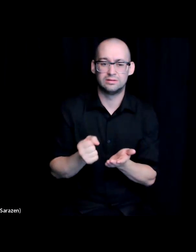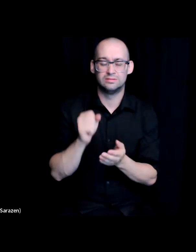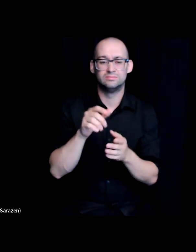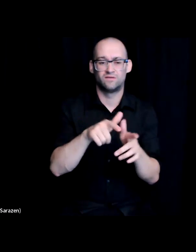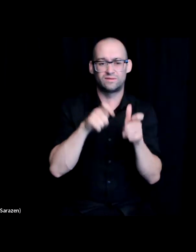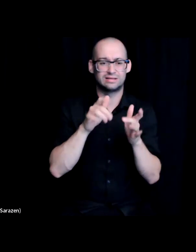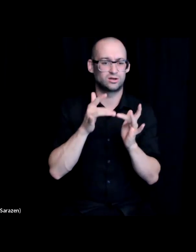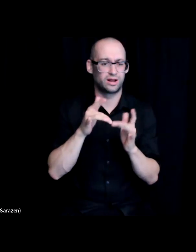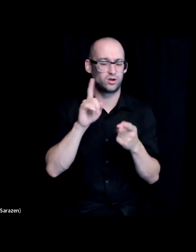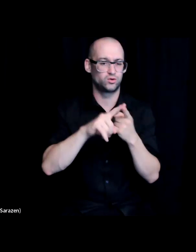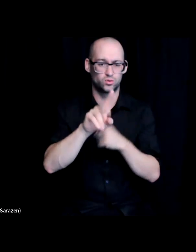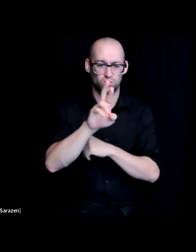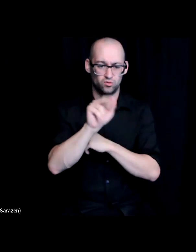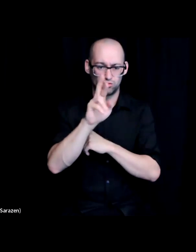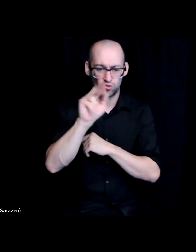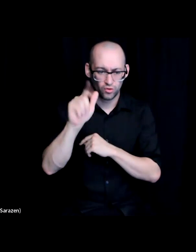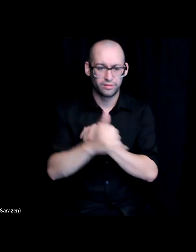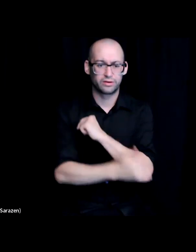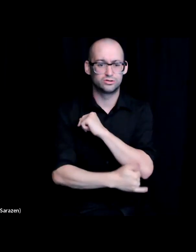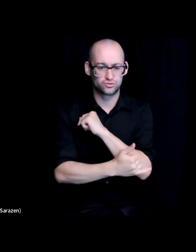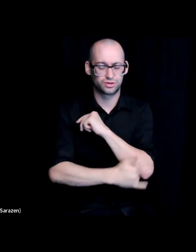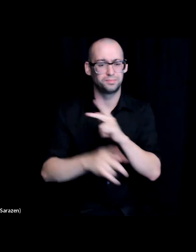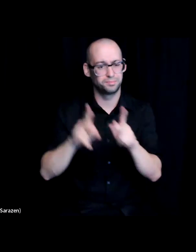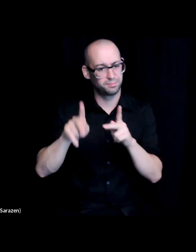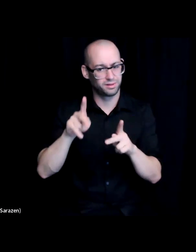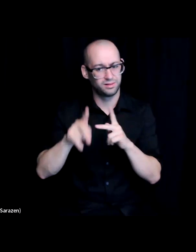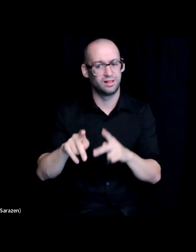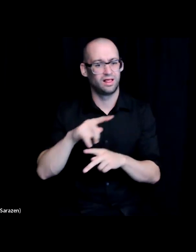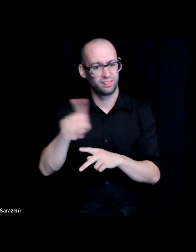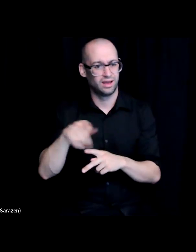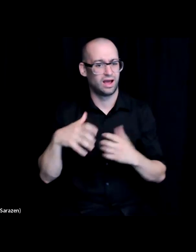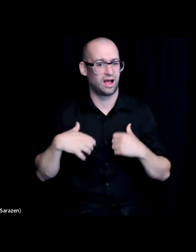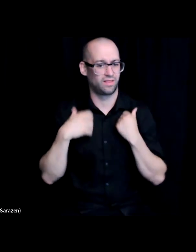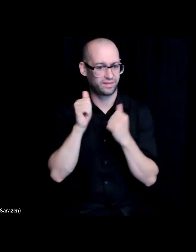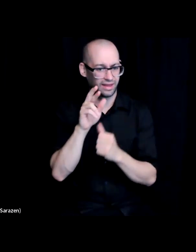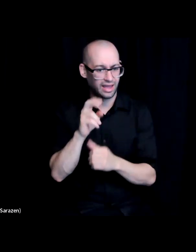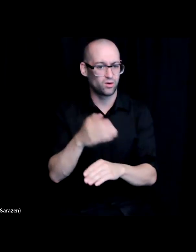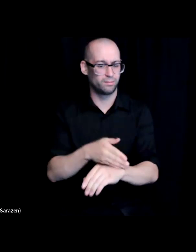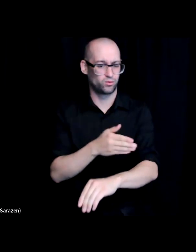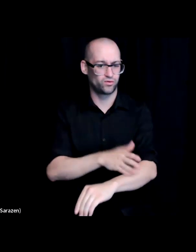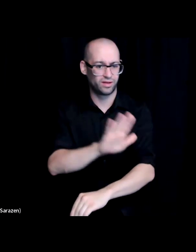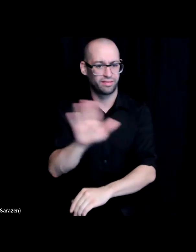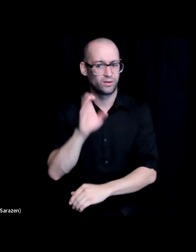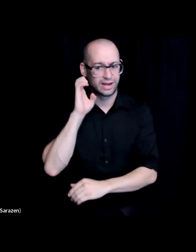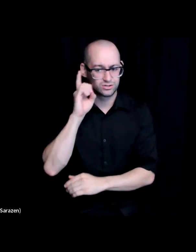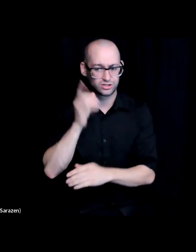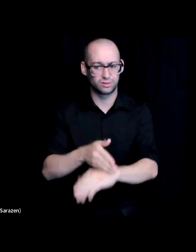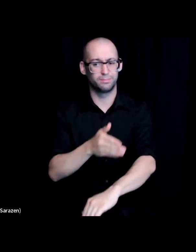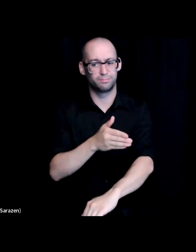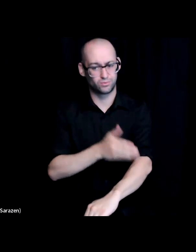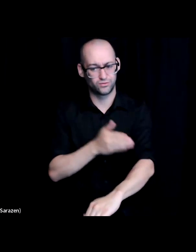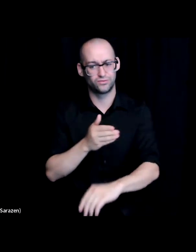broadband to the rural homes, to the communities, that their healthcare is going to be improved, their education is going to be